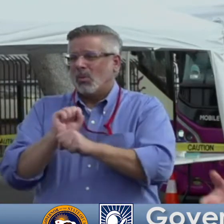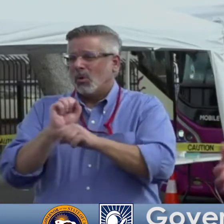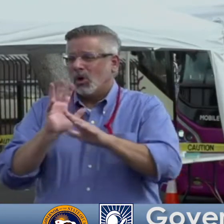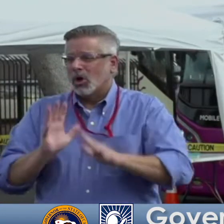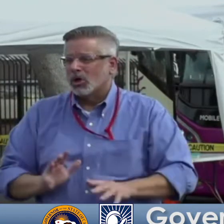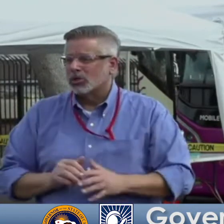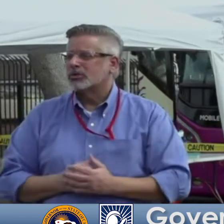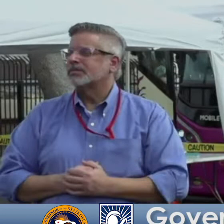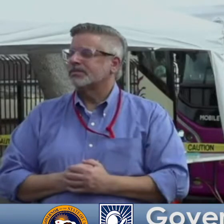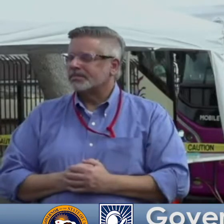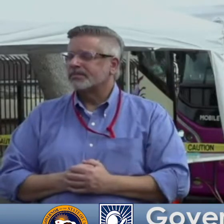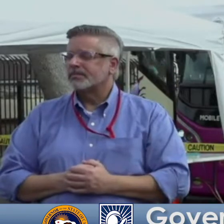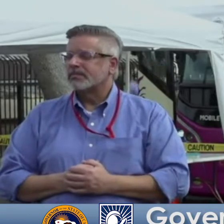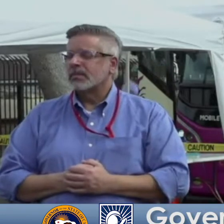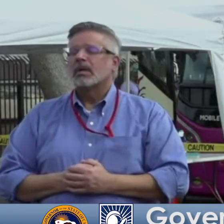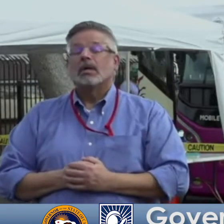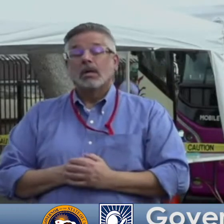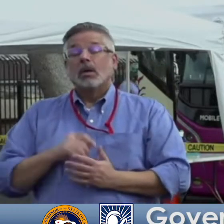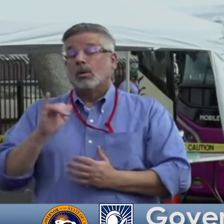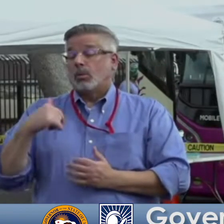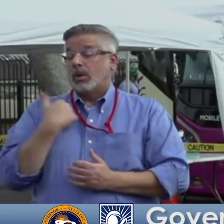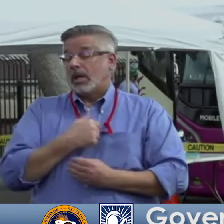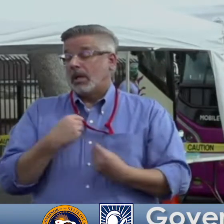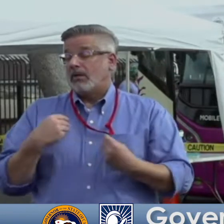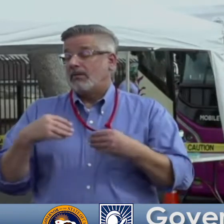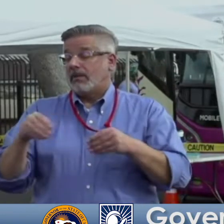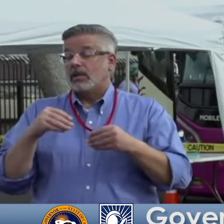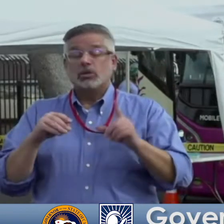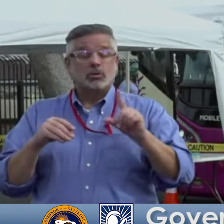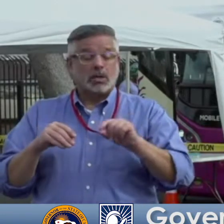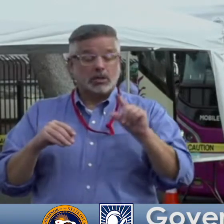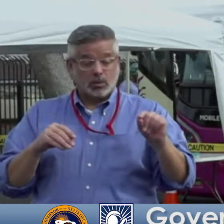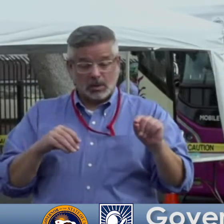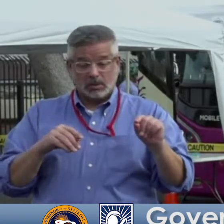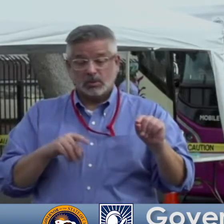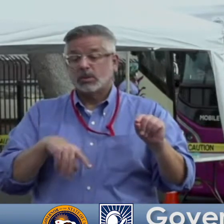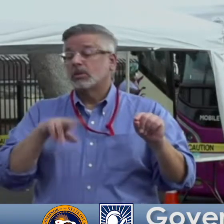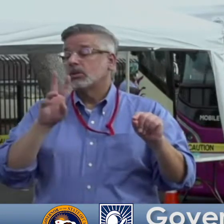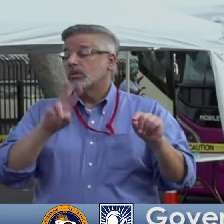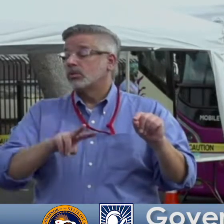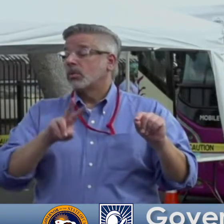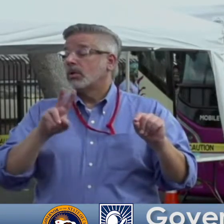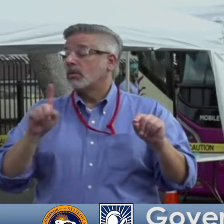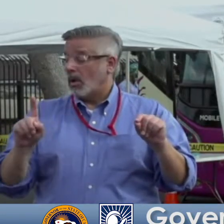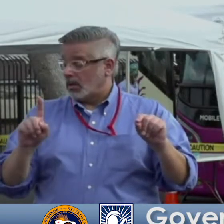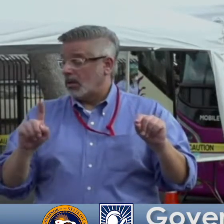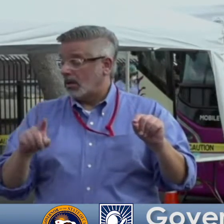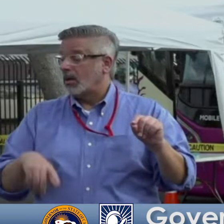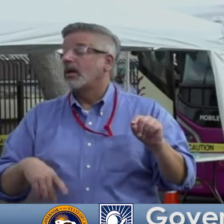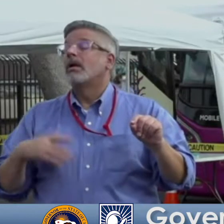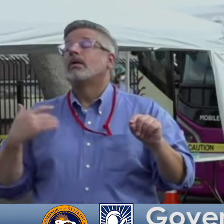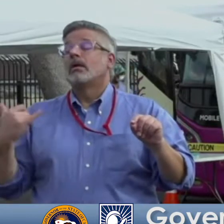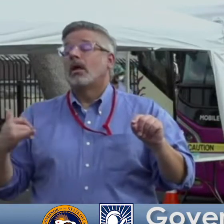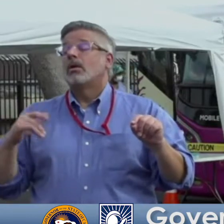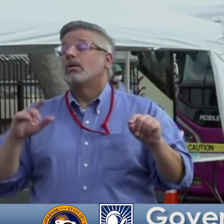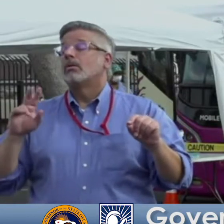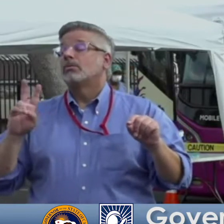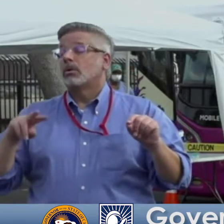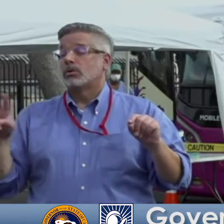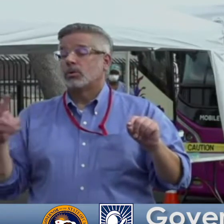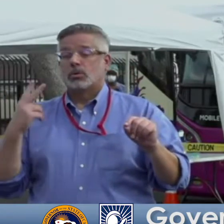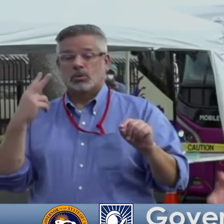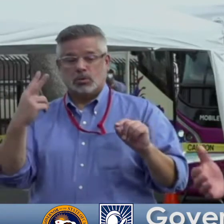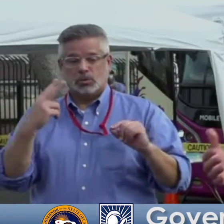are providing flexibility, which we provided in 2020 and 2021 to